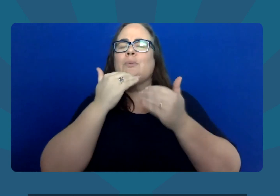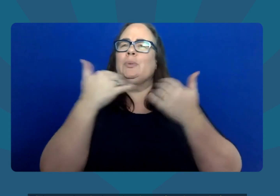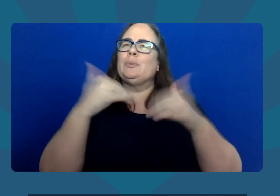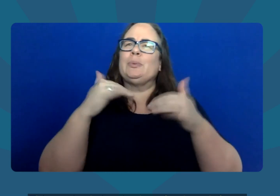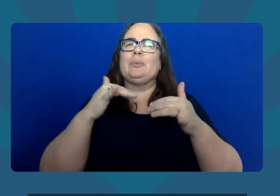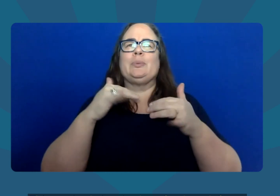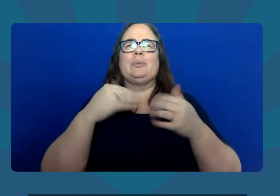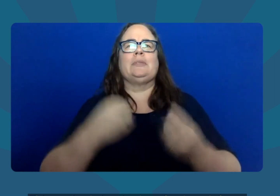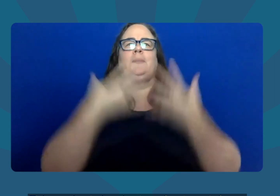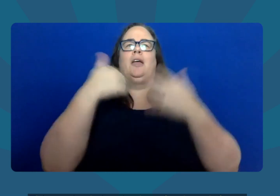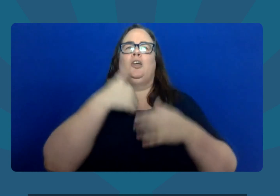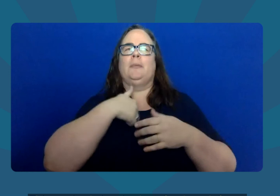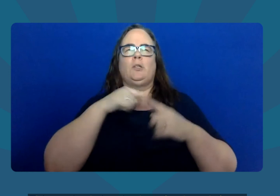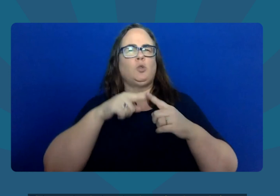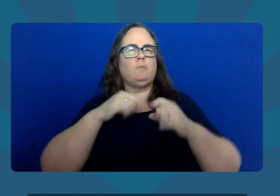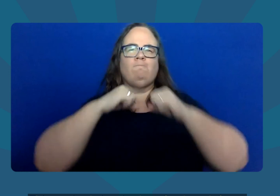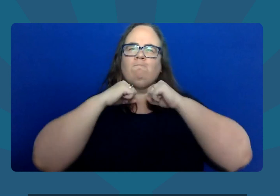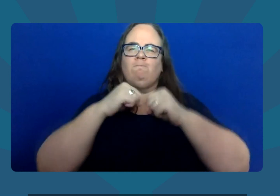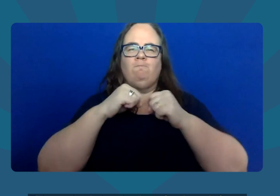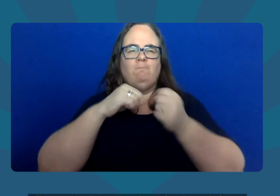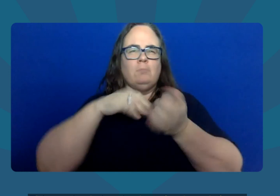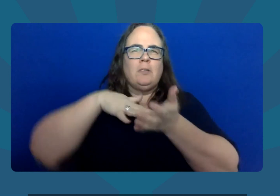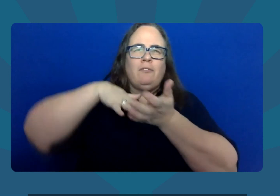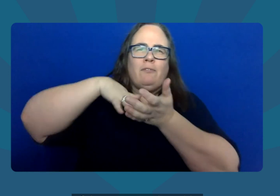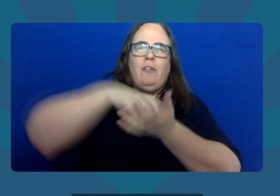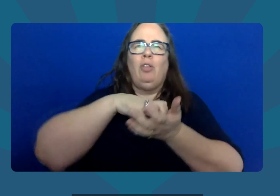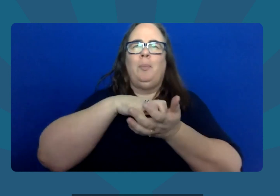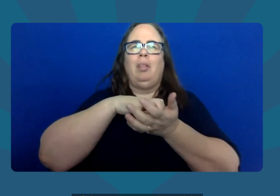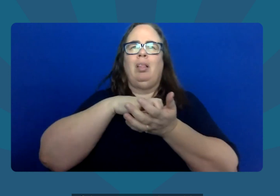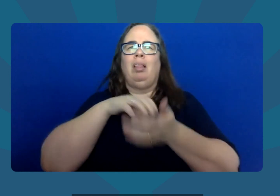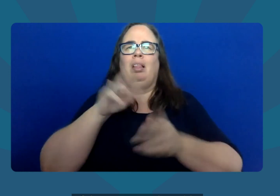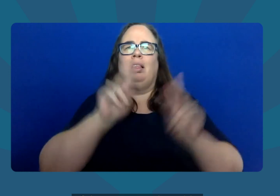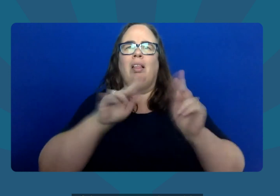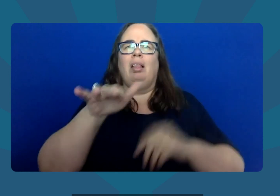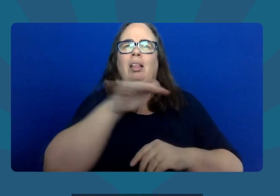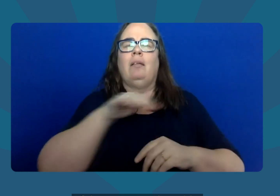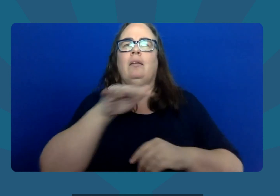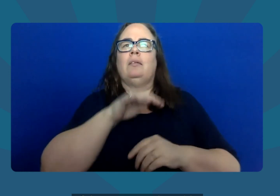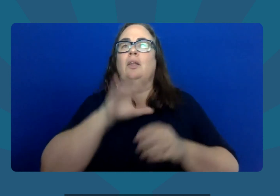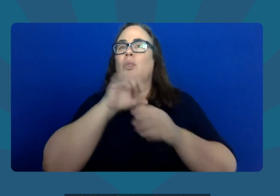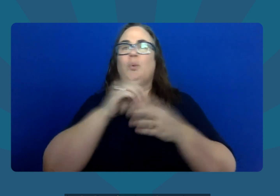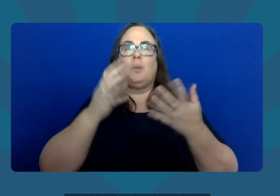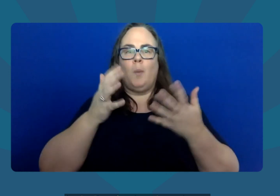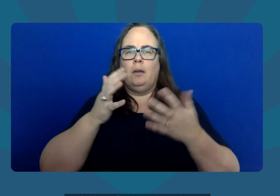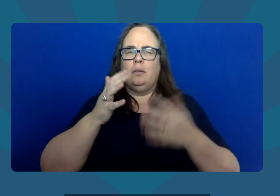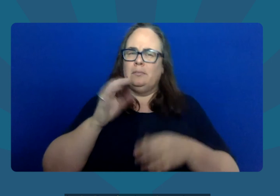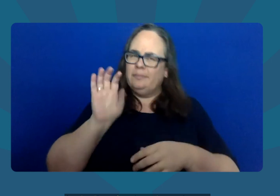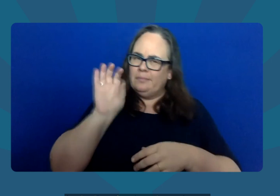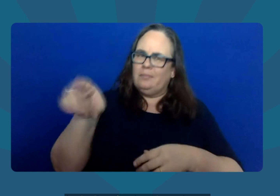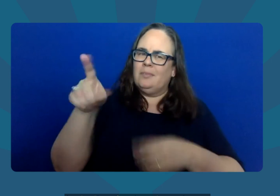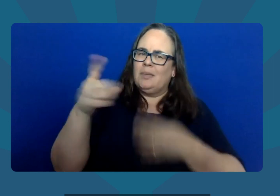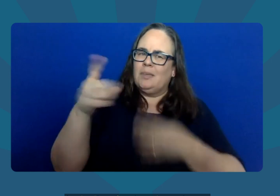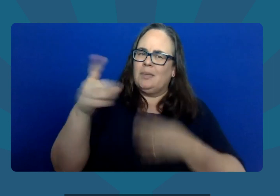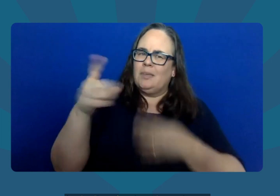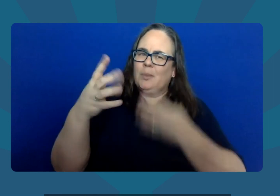This gratitude inspired my fearless defense of those most vulnerable, including